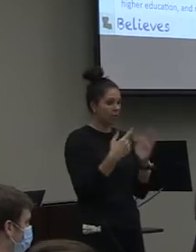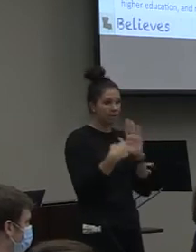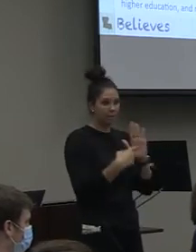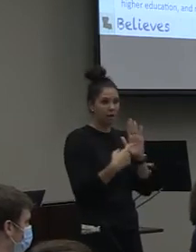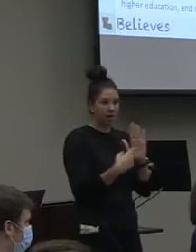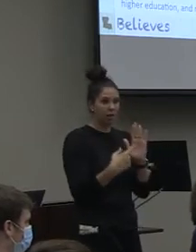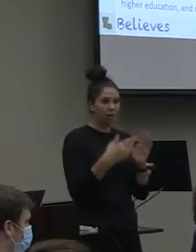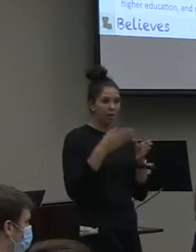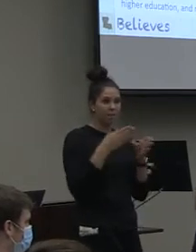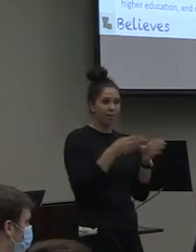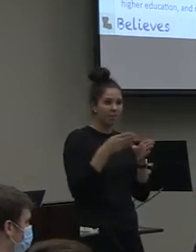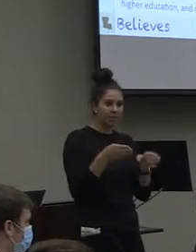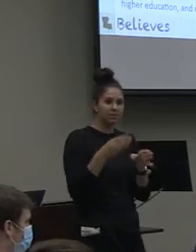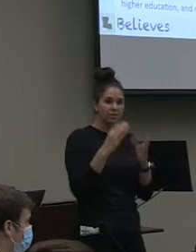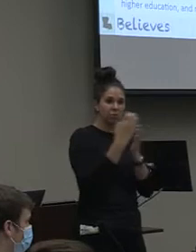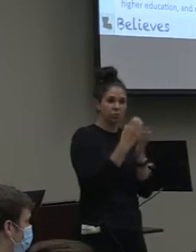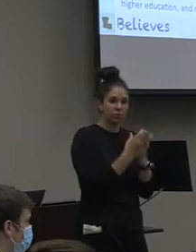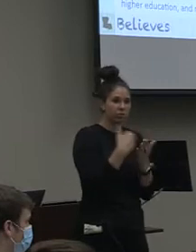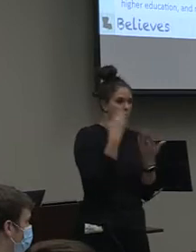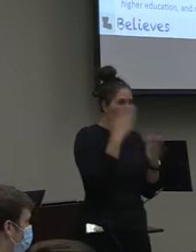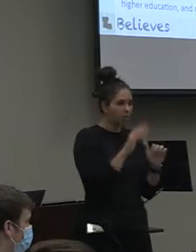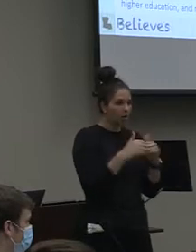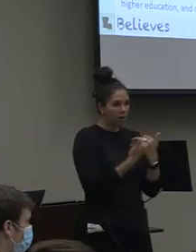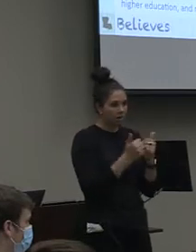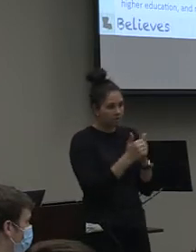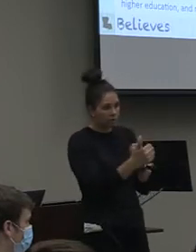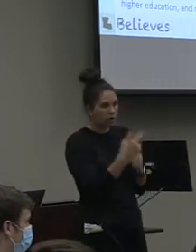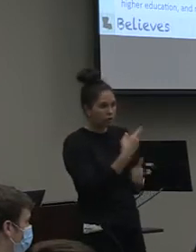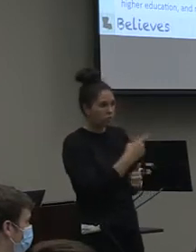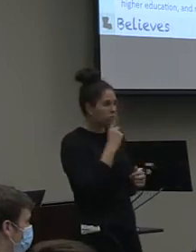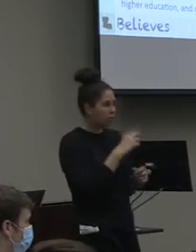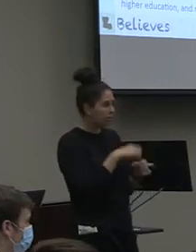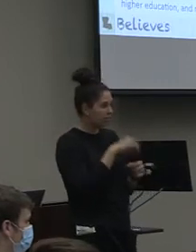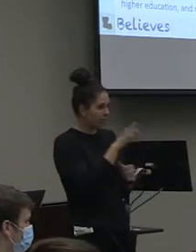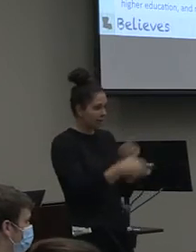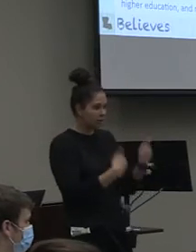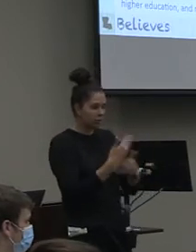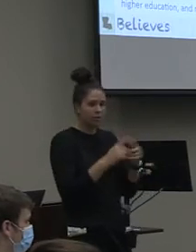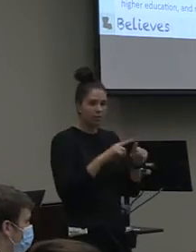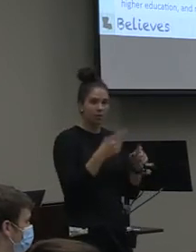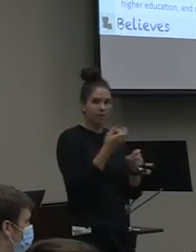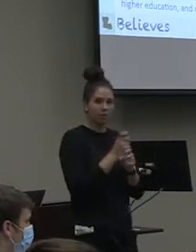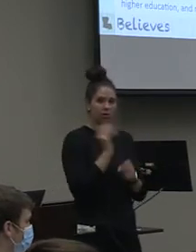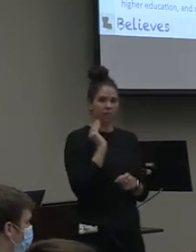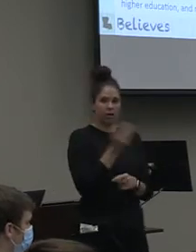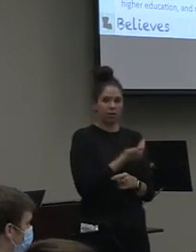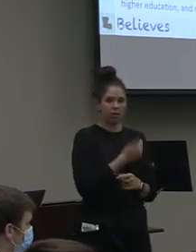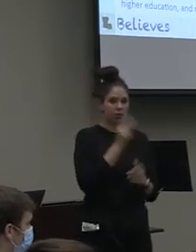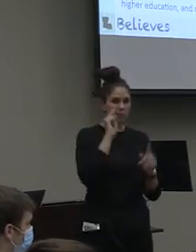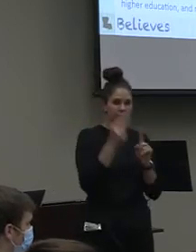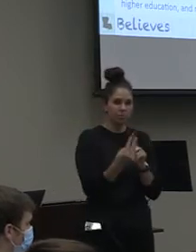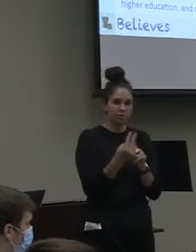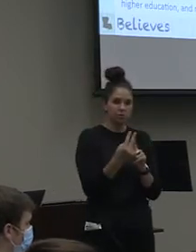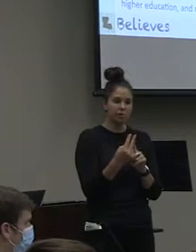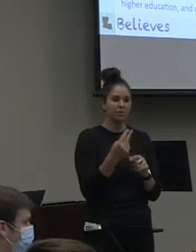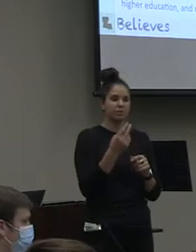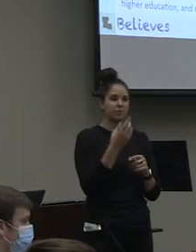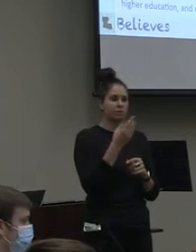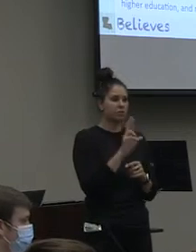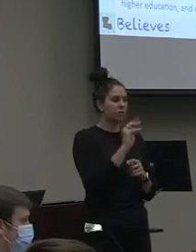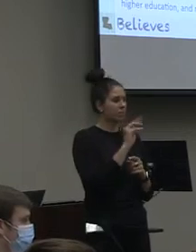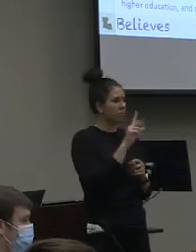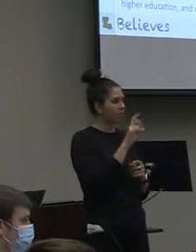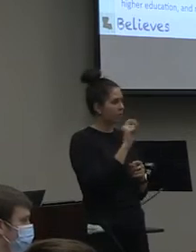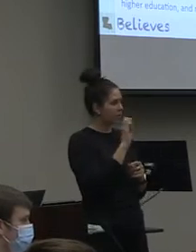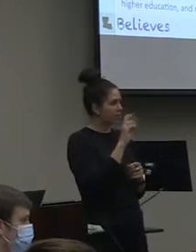said a model methods course. I don't know how far along you are in the process, but I know from our perspective, Dr. Molinari and I